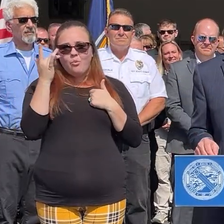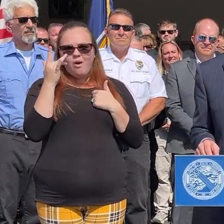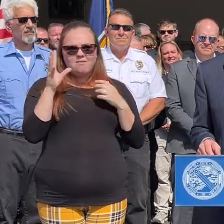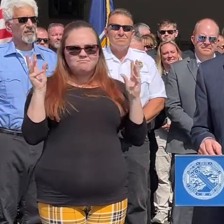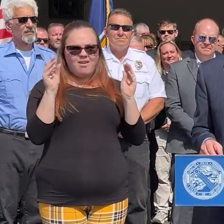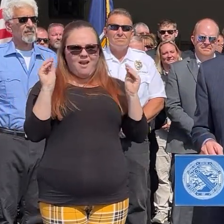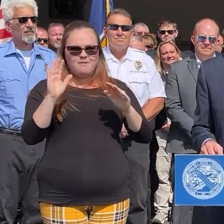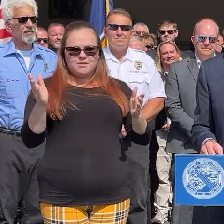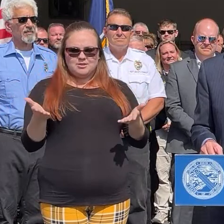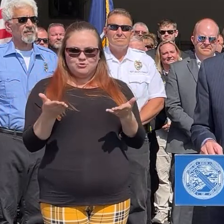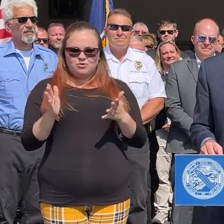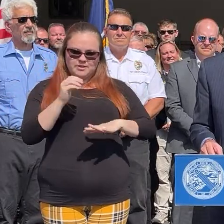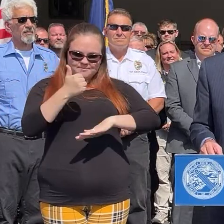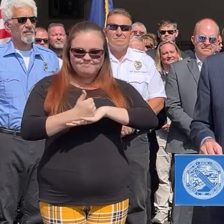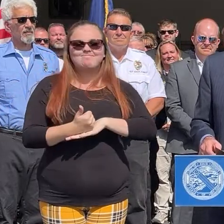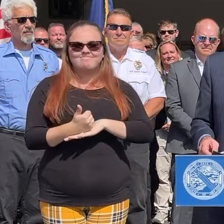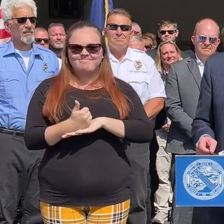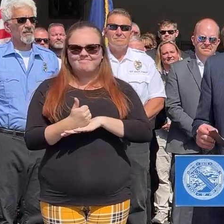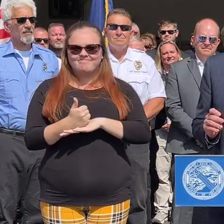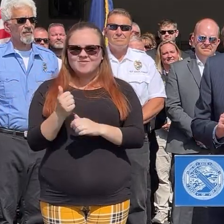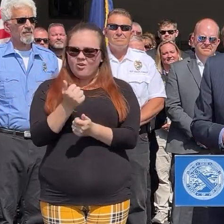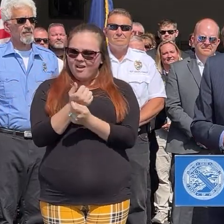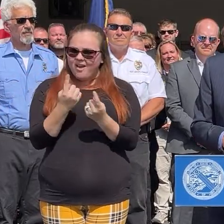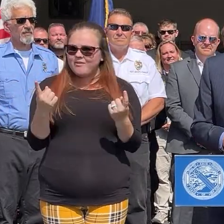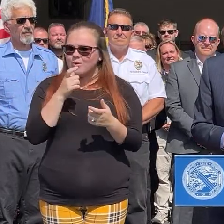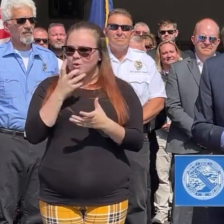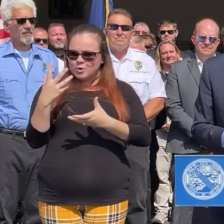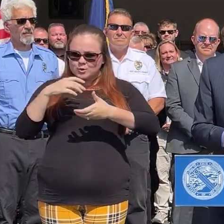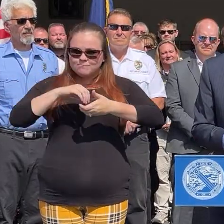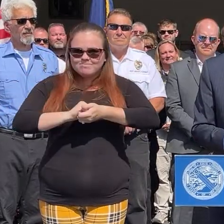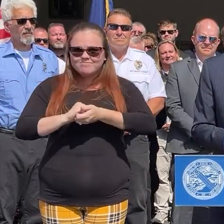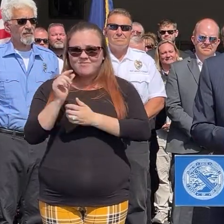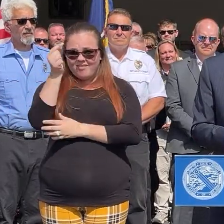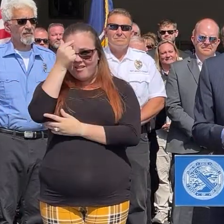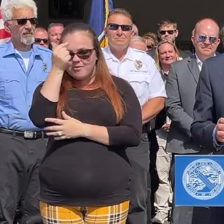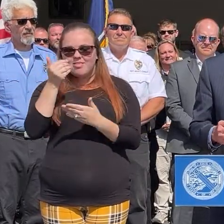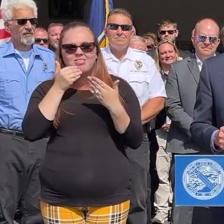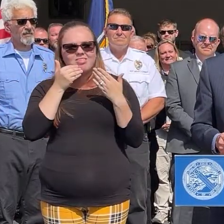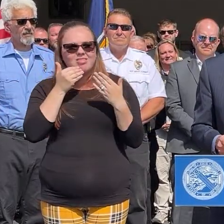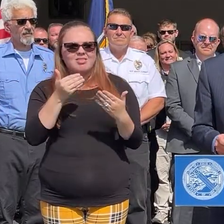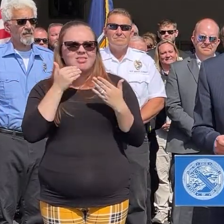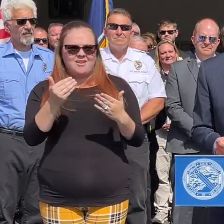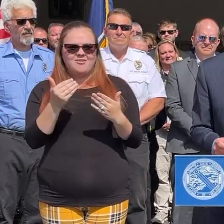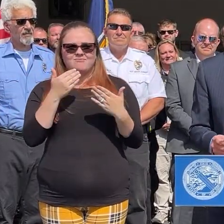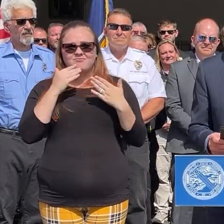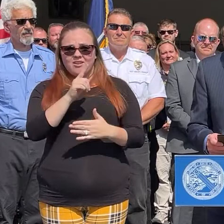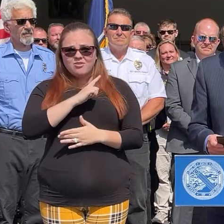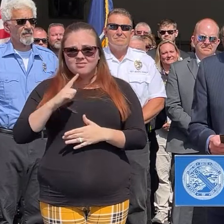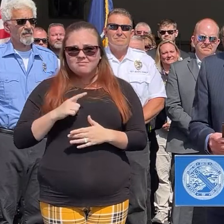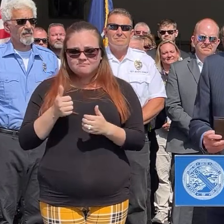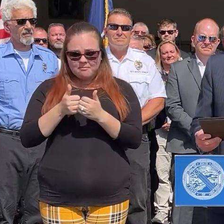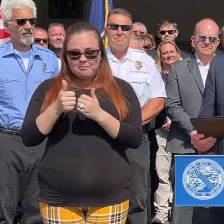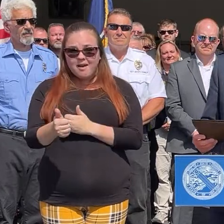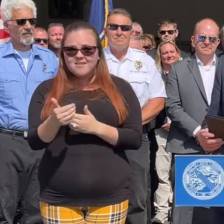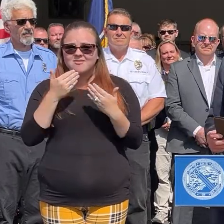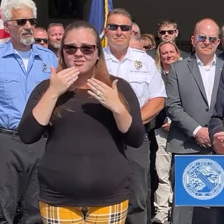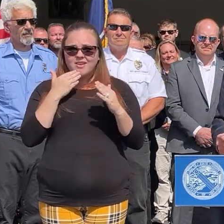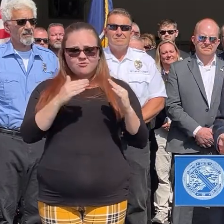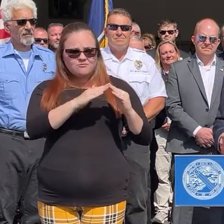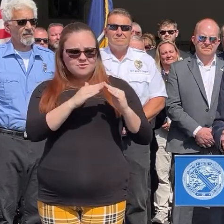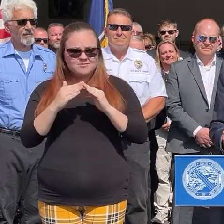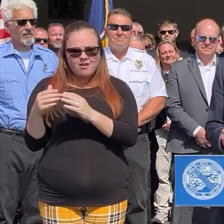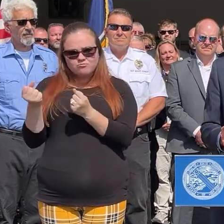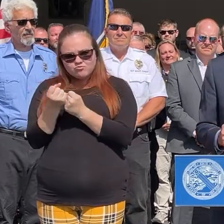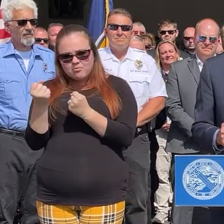ambulance service will be in place. So to all my partners in government, thank you. Thank you to the legislature for approving this. Thank you to the towns